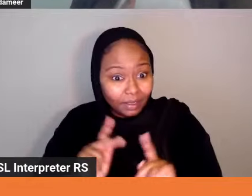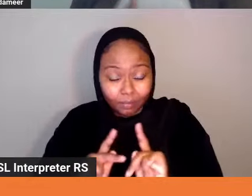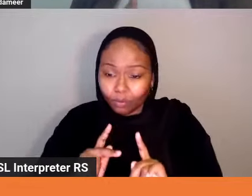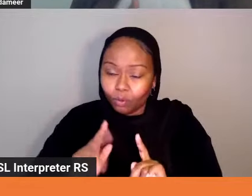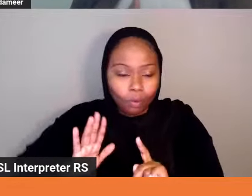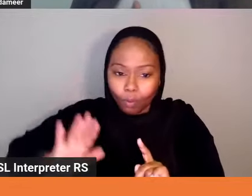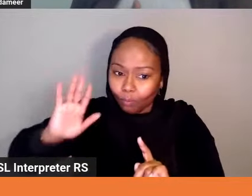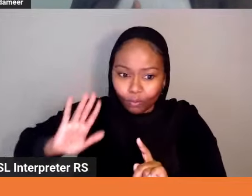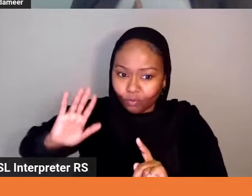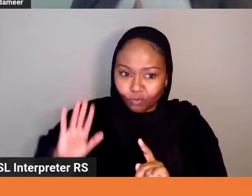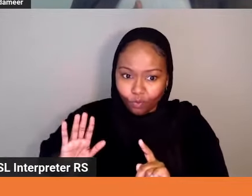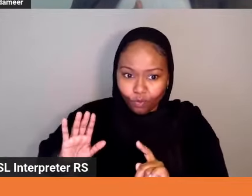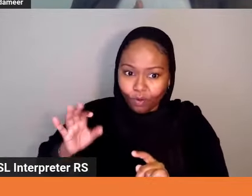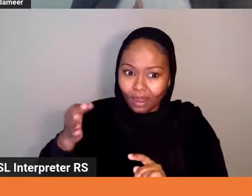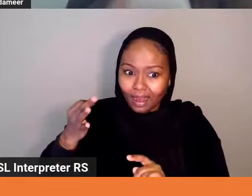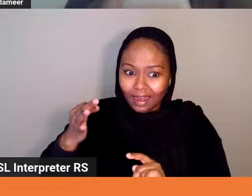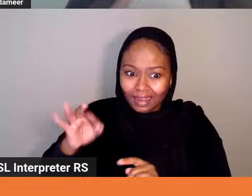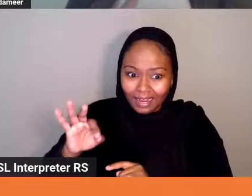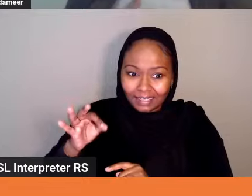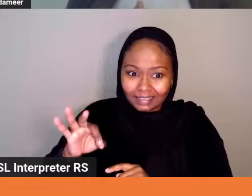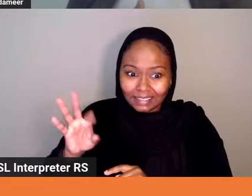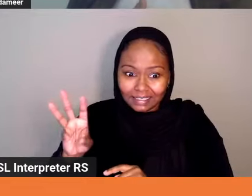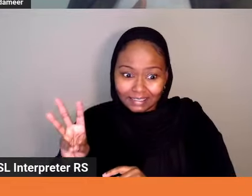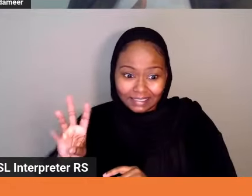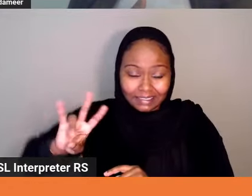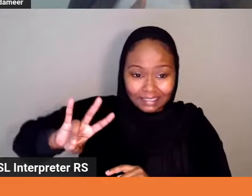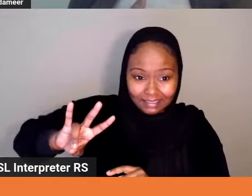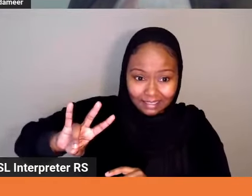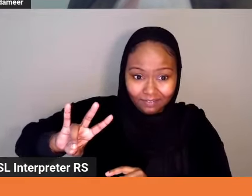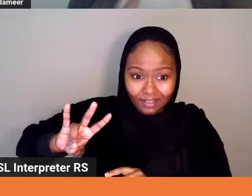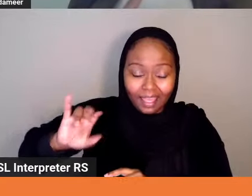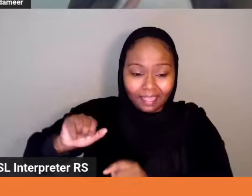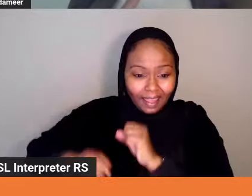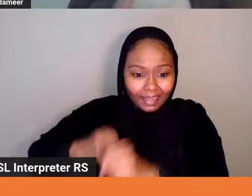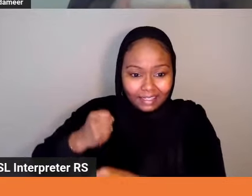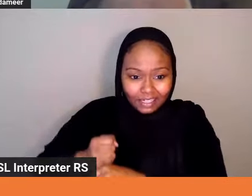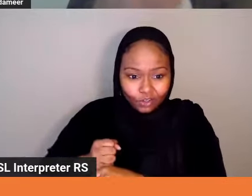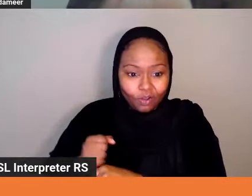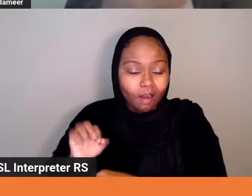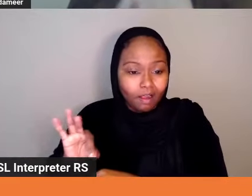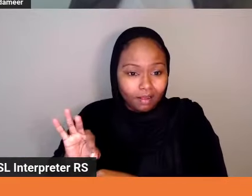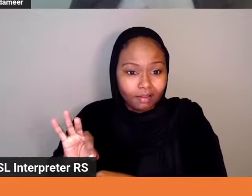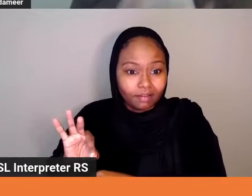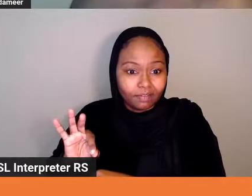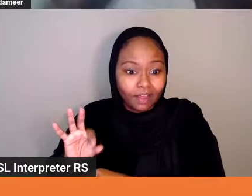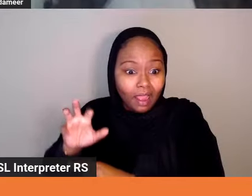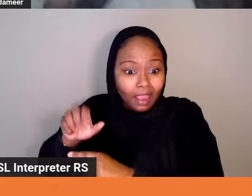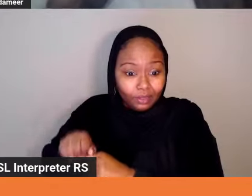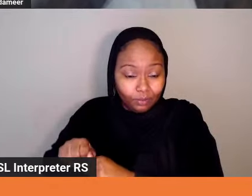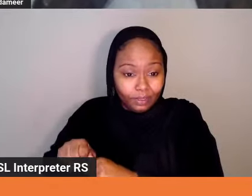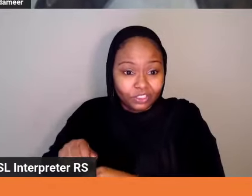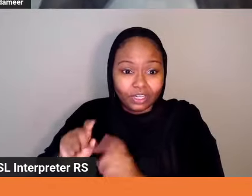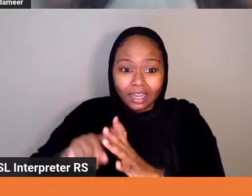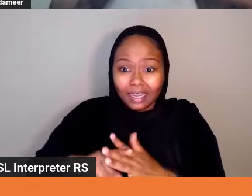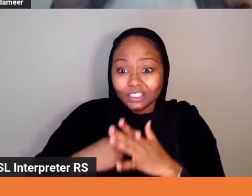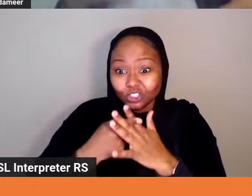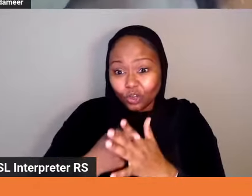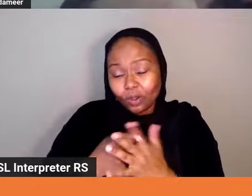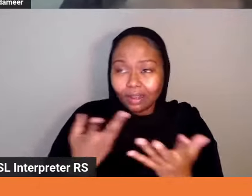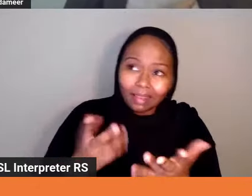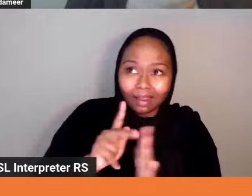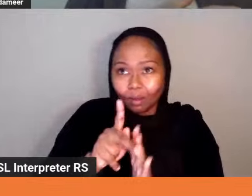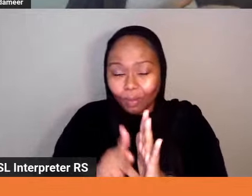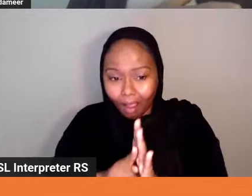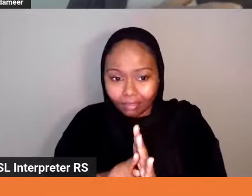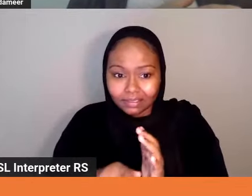before 1967, the year of the occupation. Actually, it started as a policy